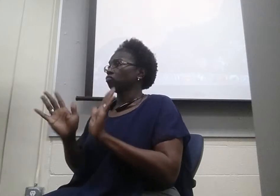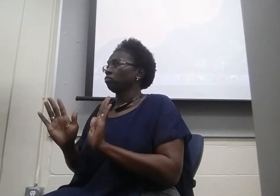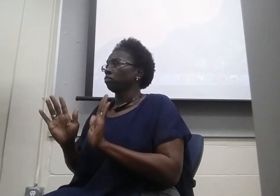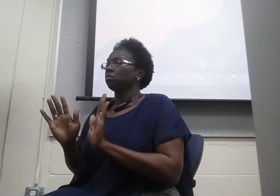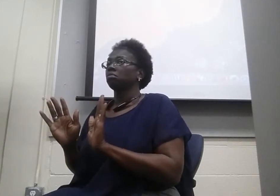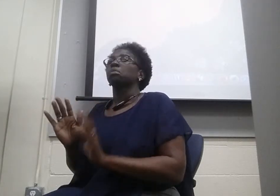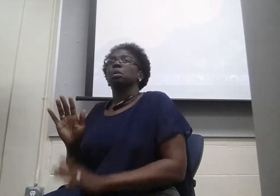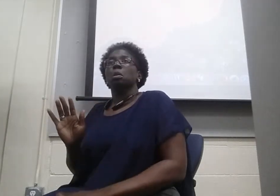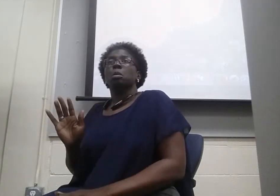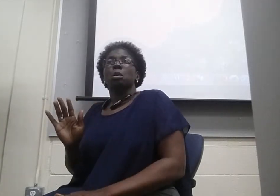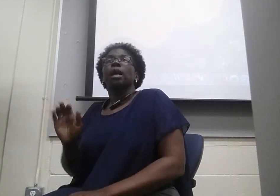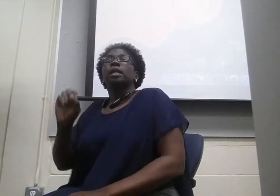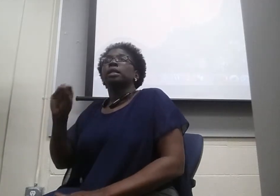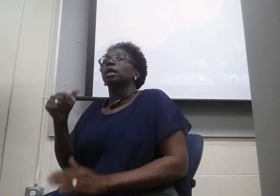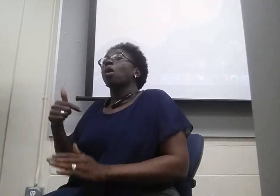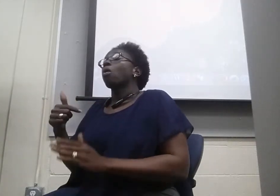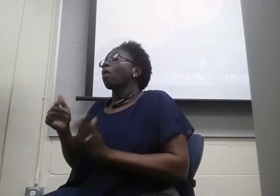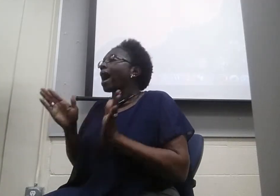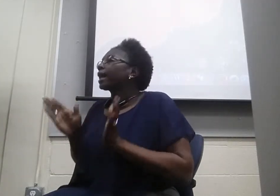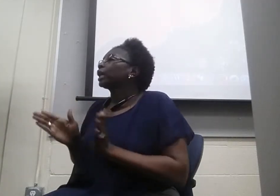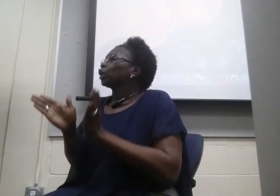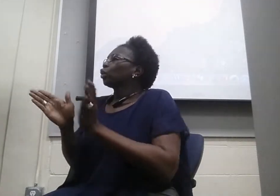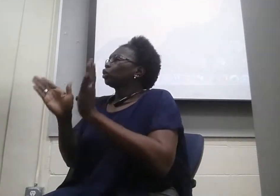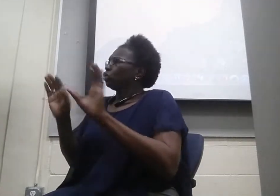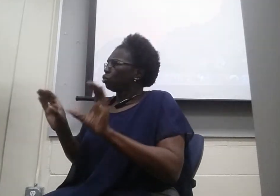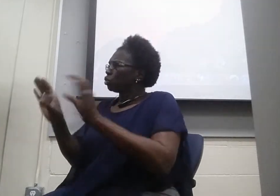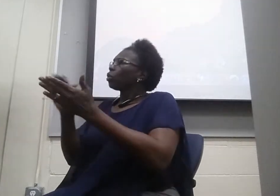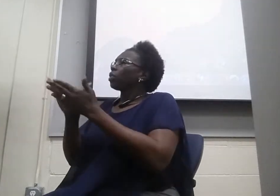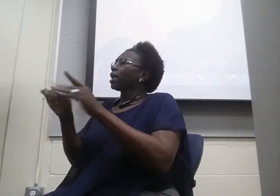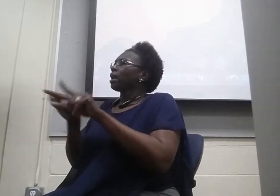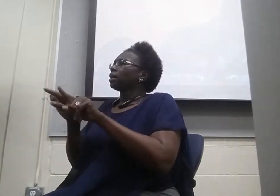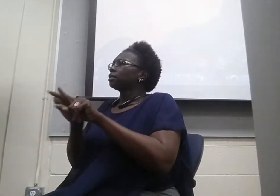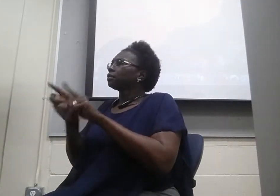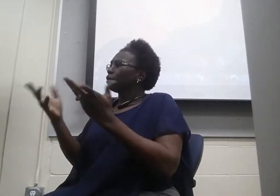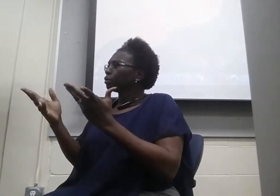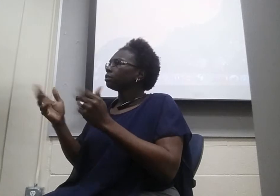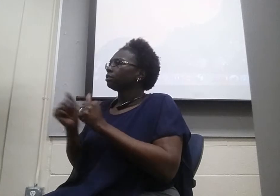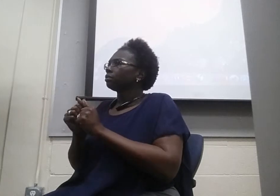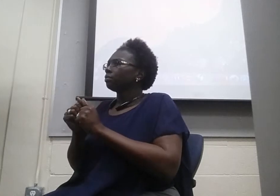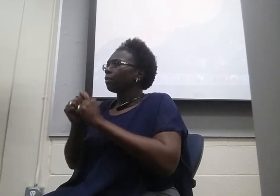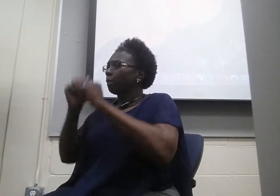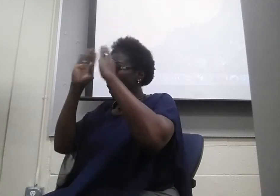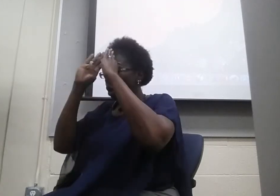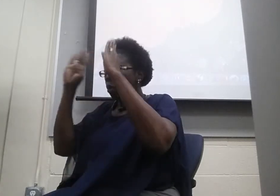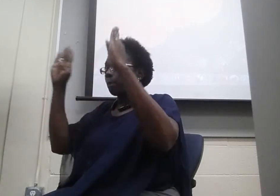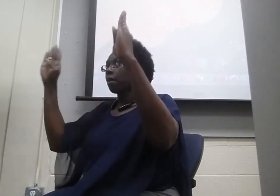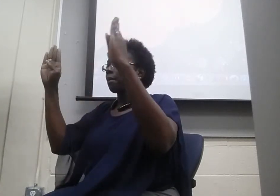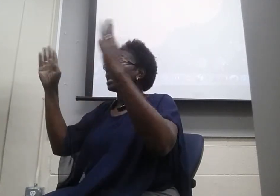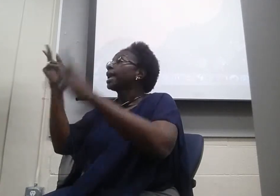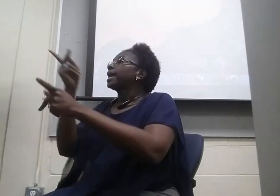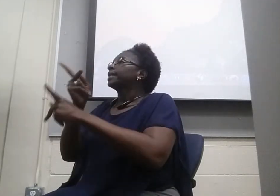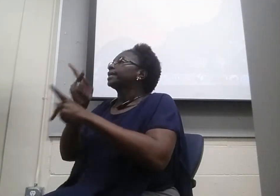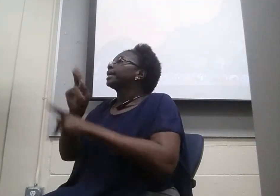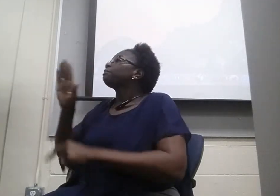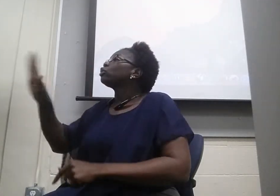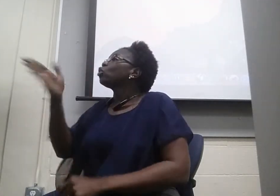So I would encourage you to do this too. This is incredibly eye-opening, is to keep your stuff. I started these sketchbooks because